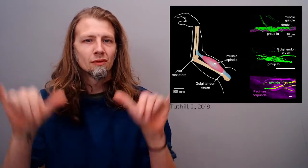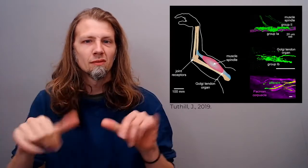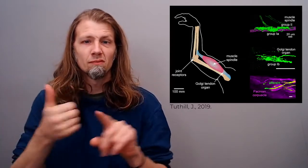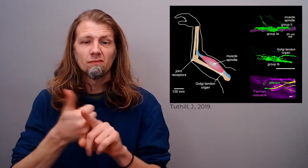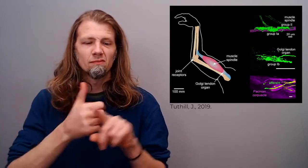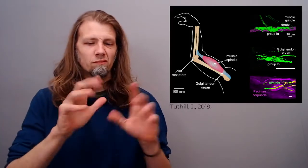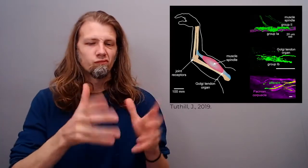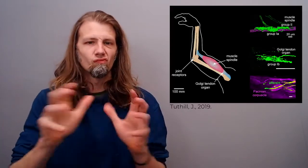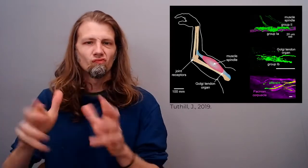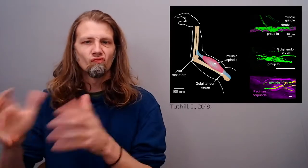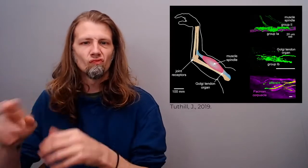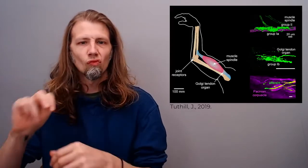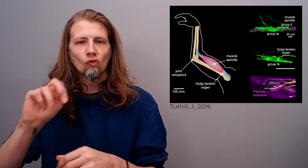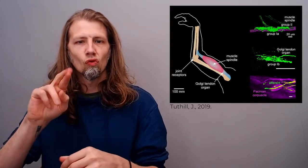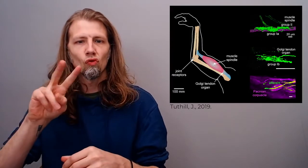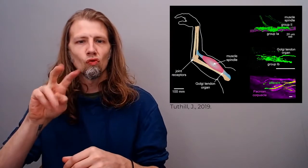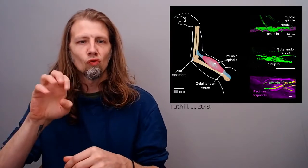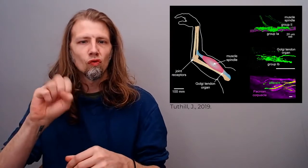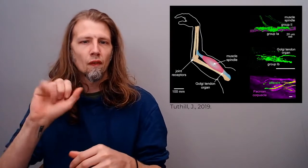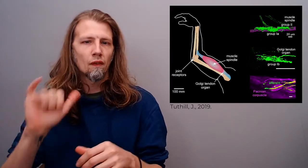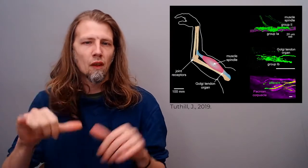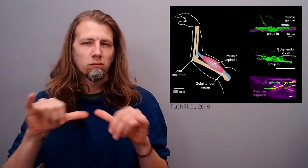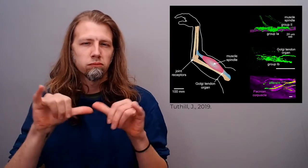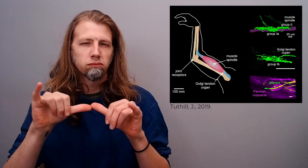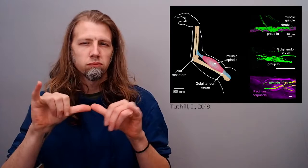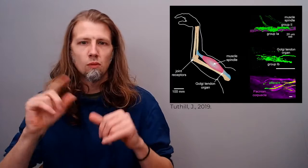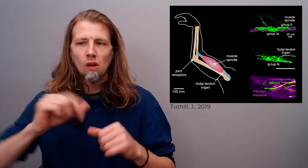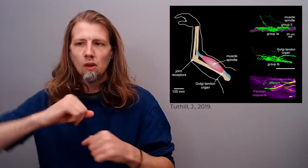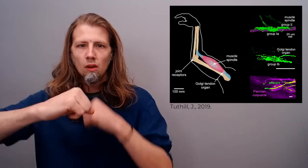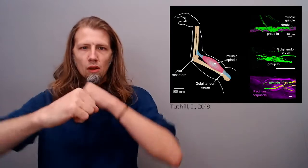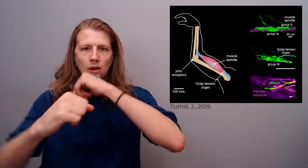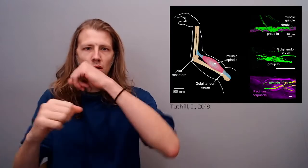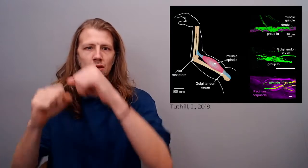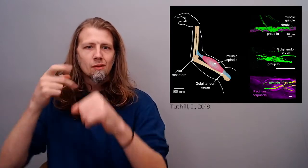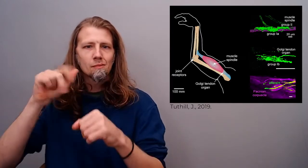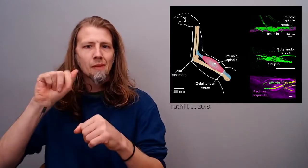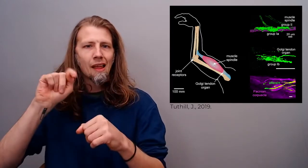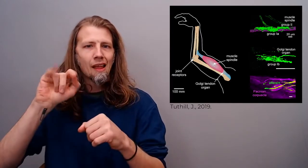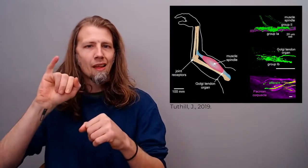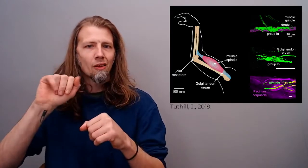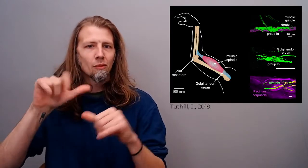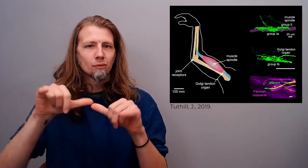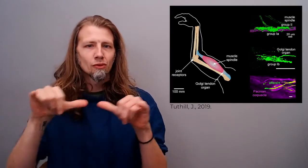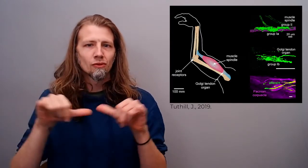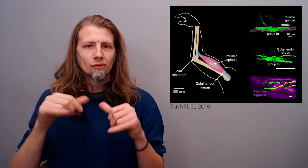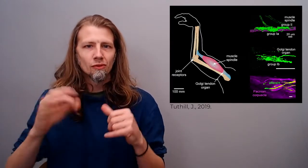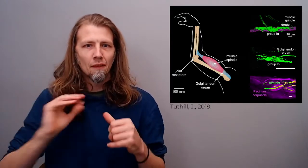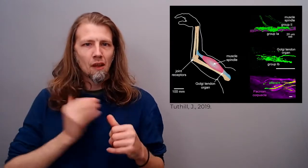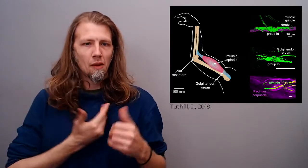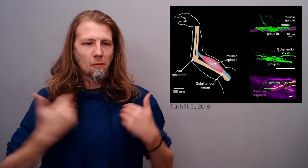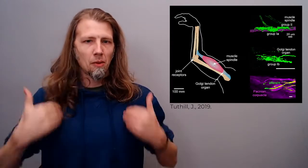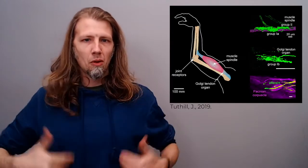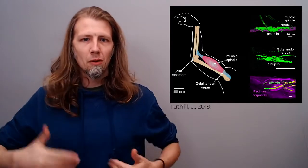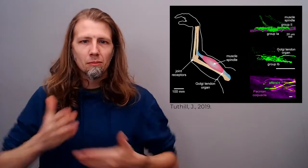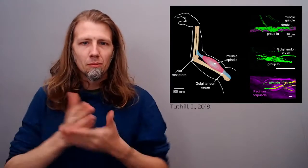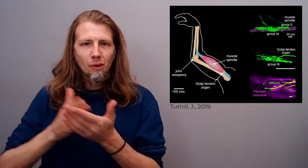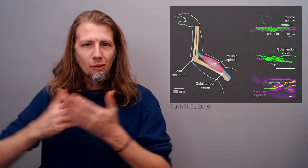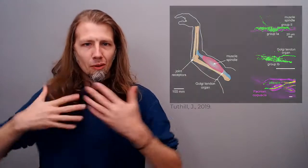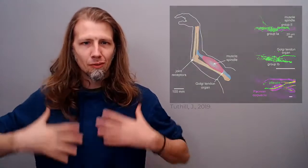of clusters of receptors that communicate with the nervous system and provide us with awareness of how our bodies exist in space.